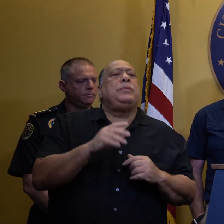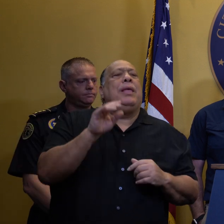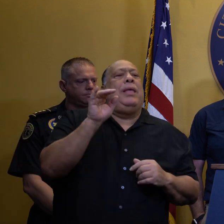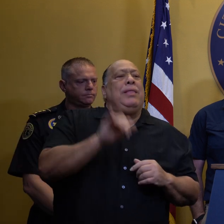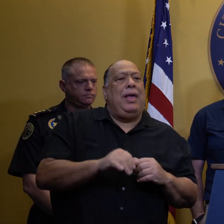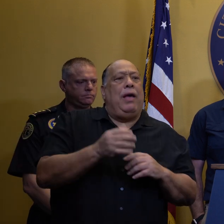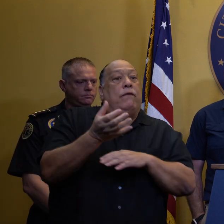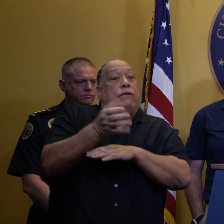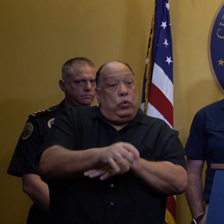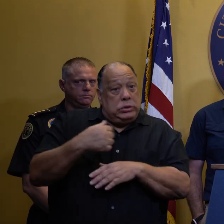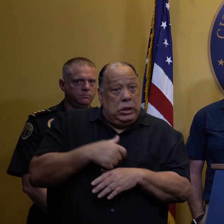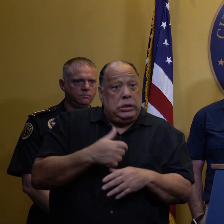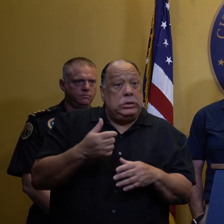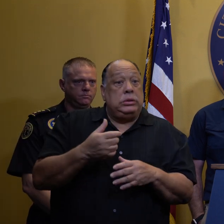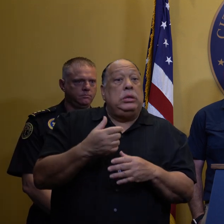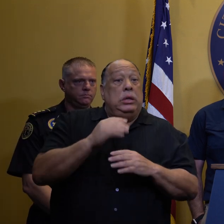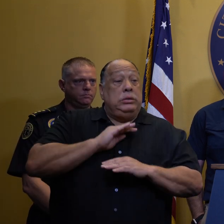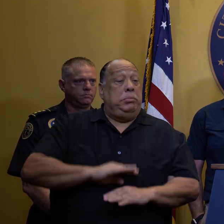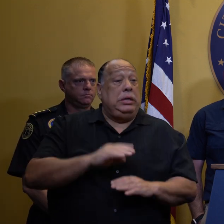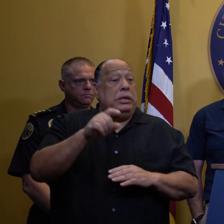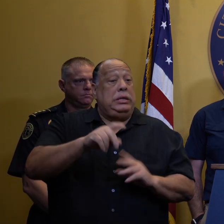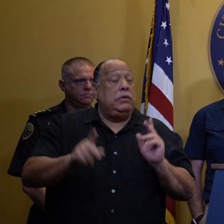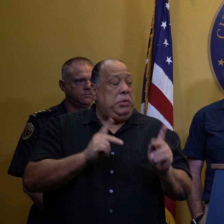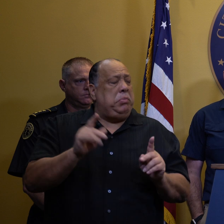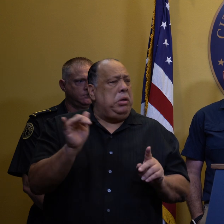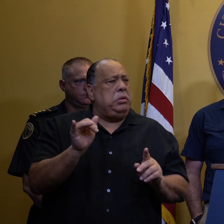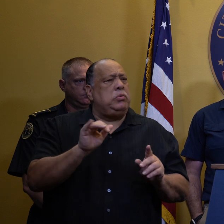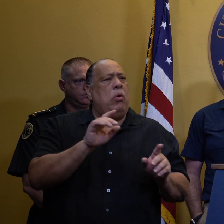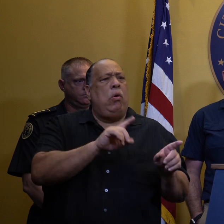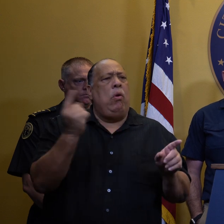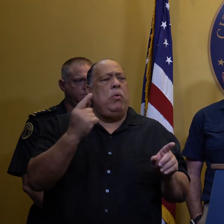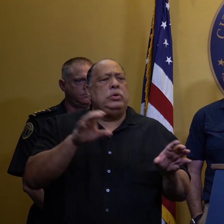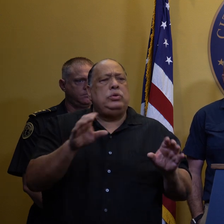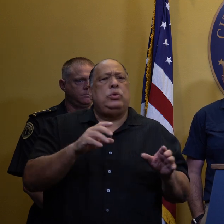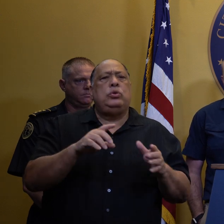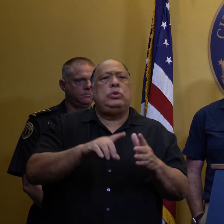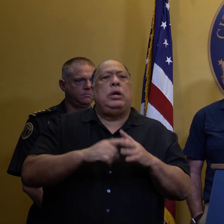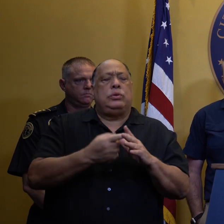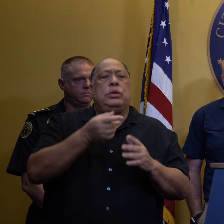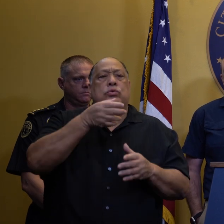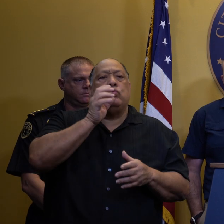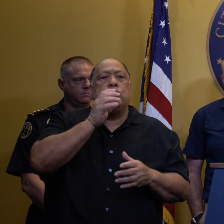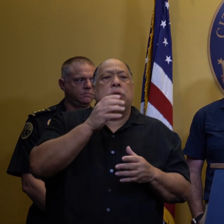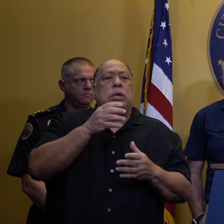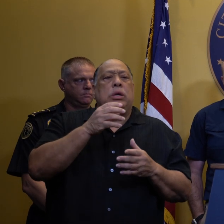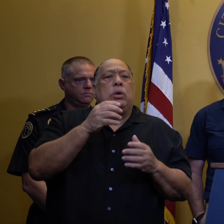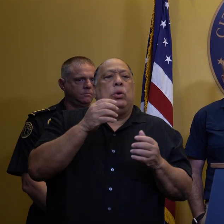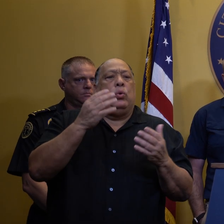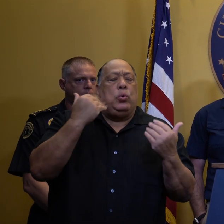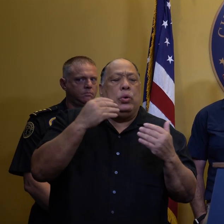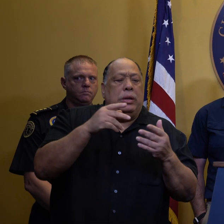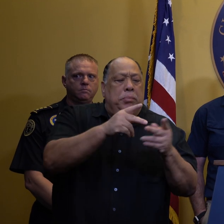that forced us in a real way to meet the needs of our people, as we always do, to activate hydration stations and cooling